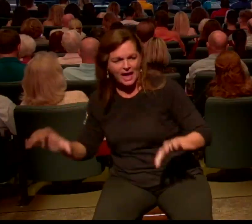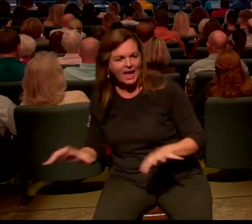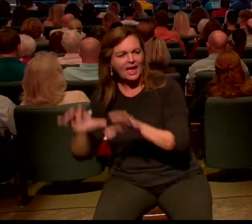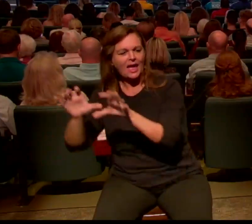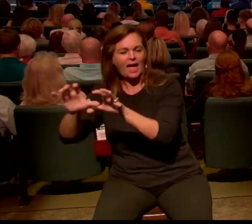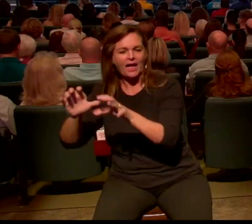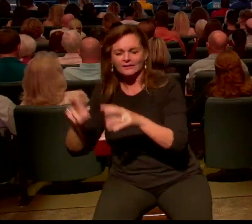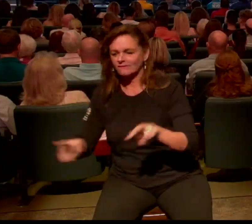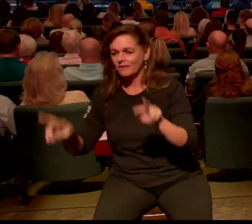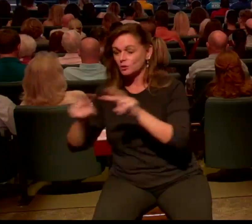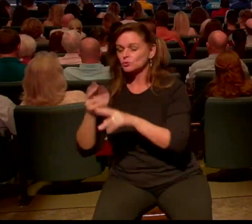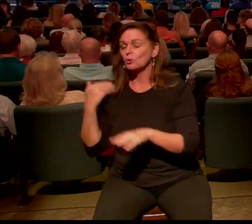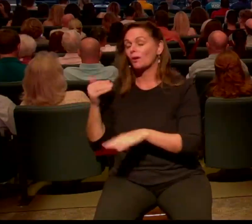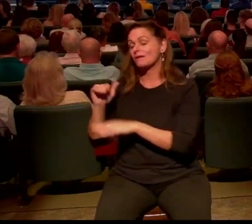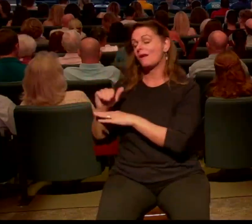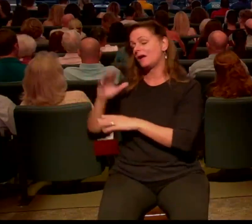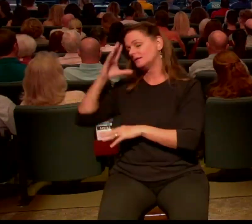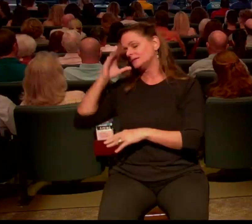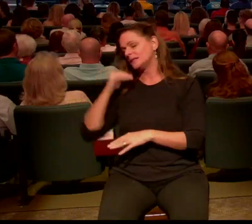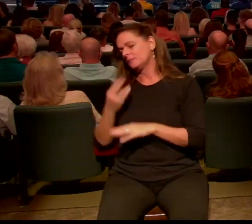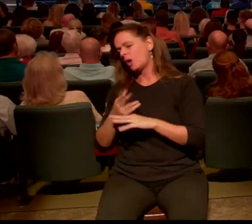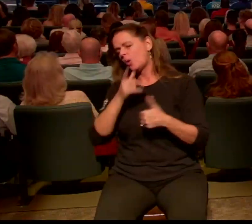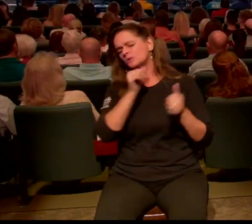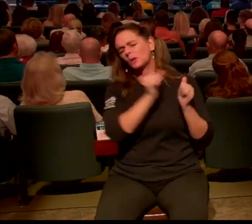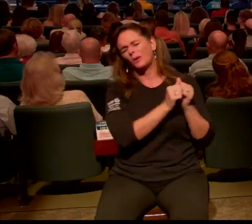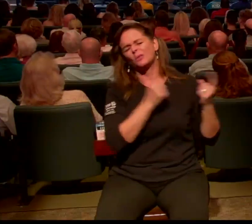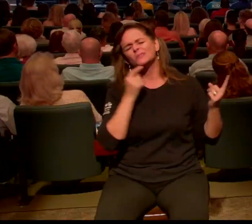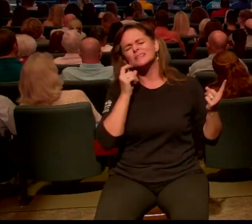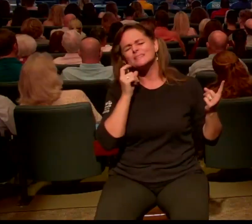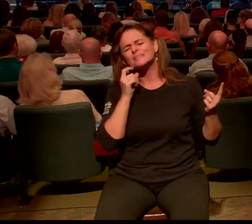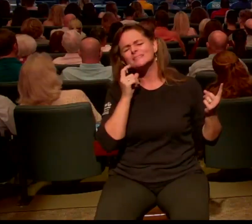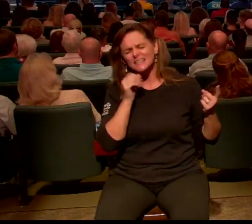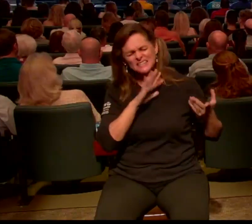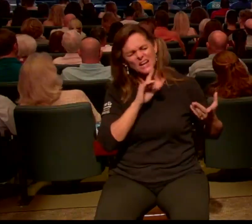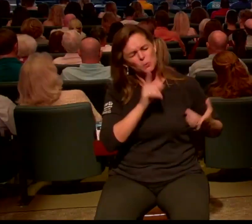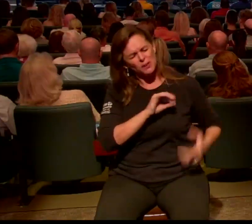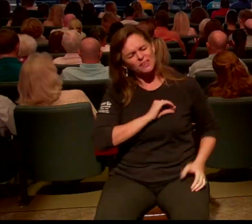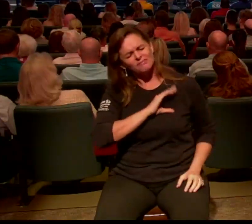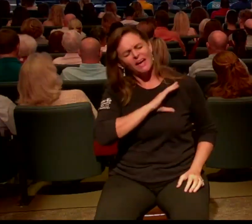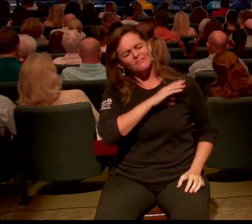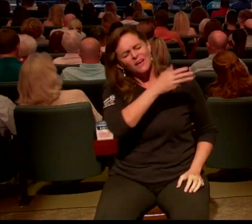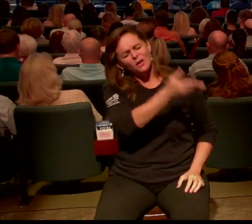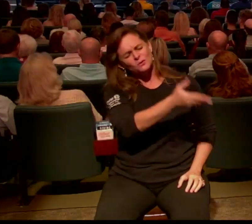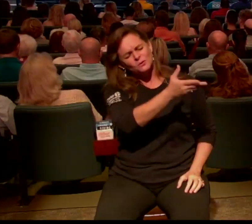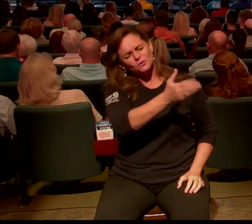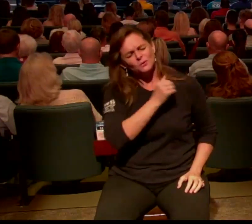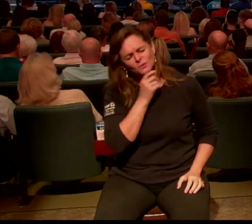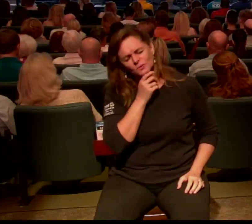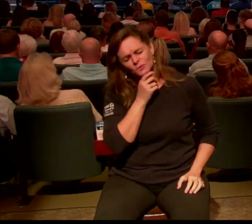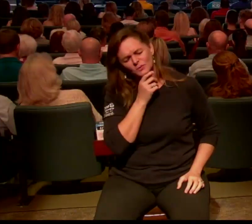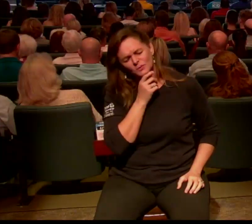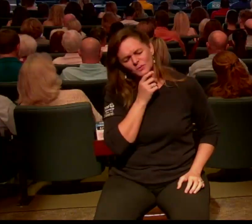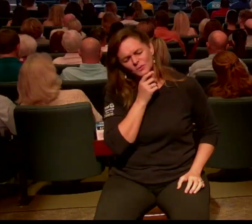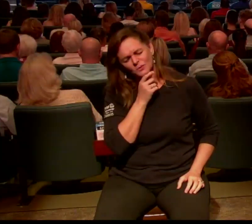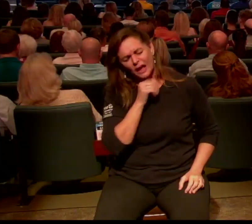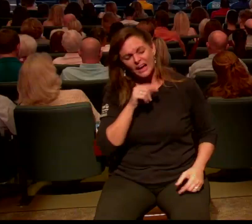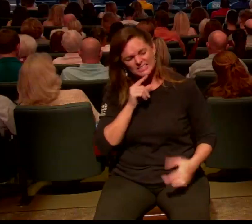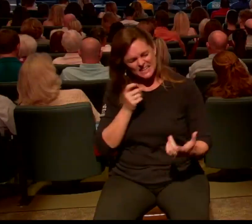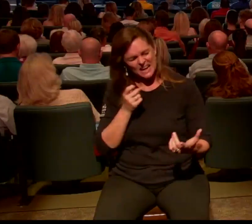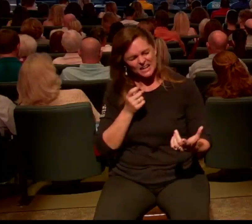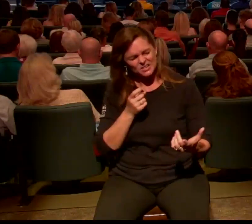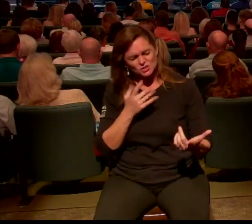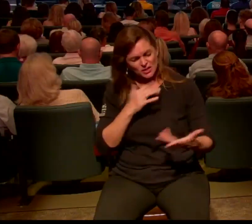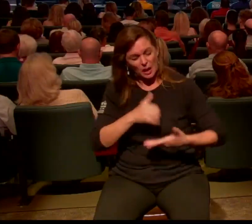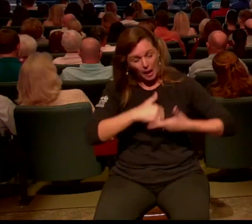do at night is I look at who I was with that day and I ask myself a simple question. Did I add value to somebody? Did I just make